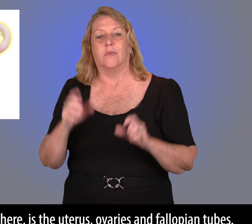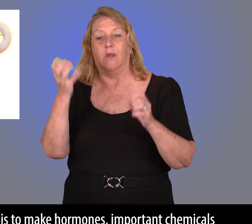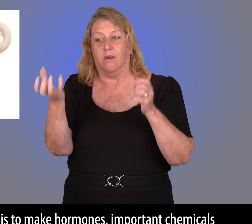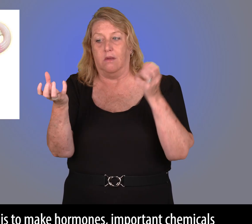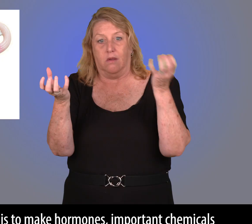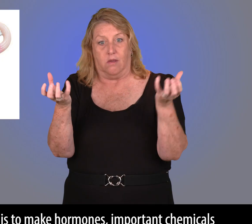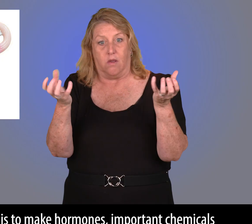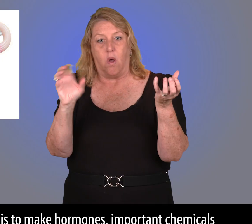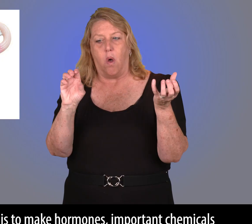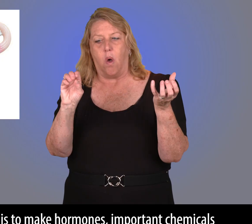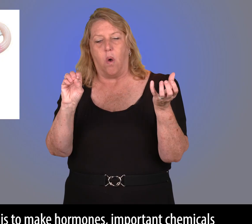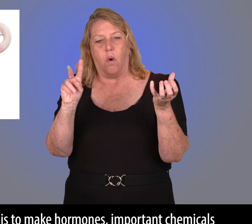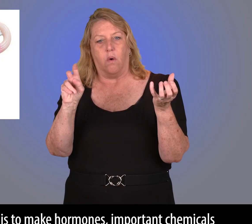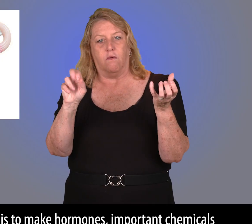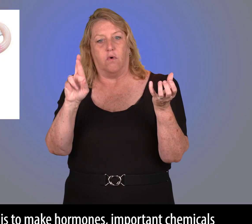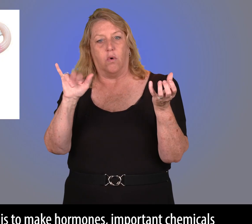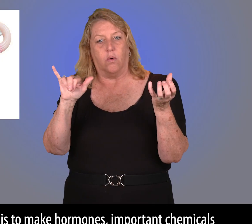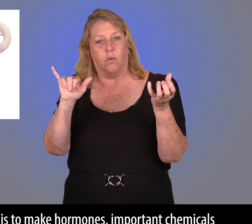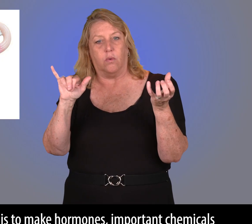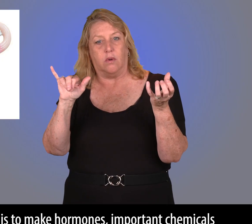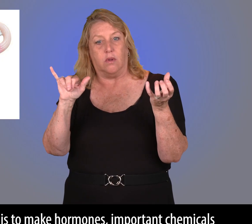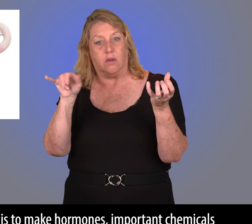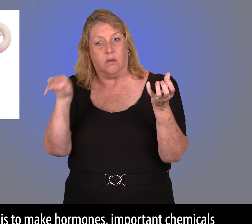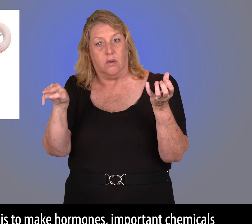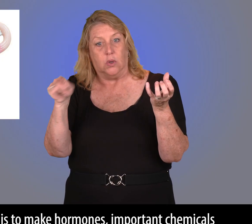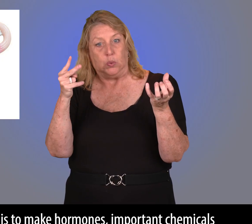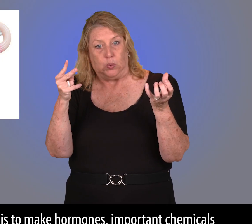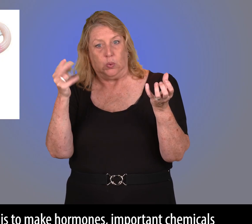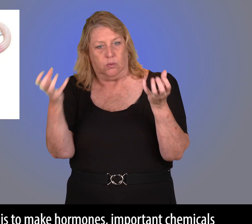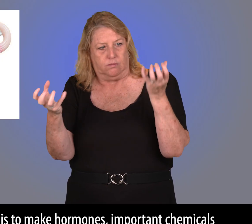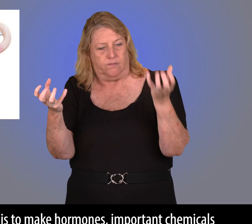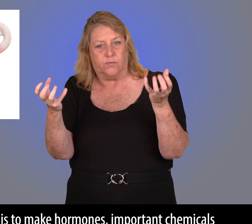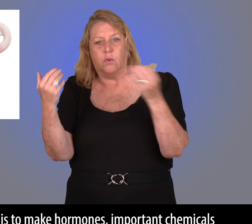The job of the ovaries is to make hormones,